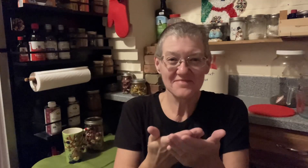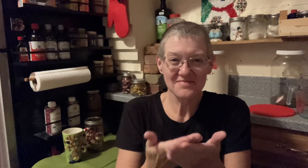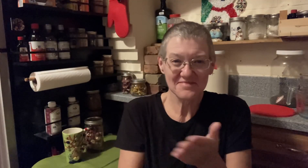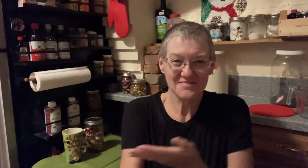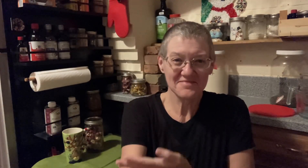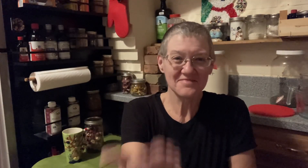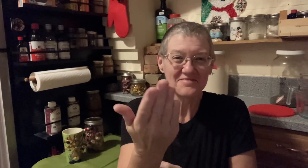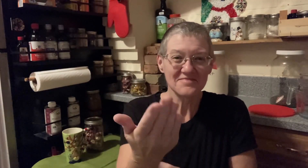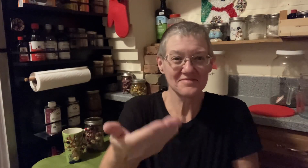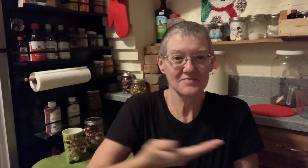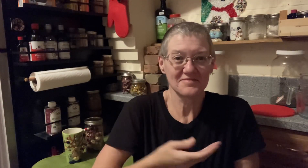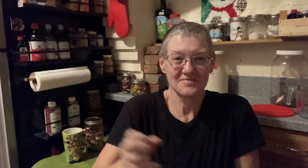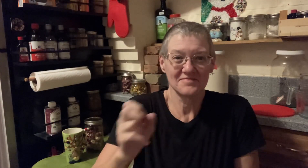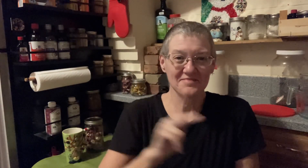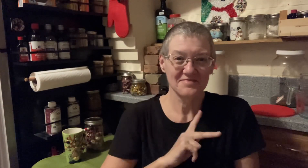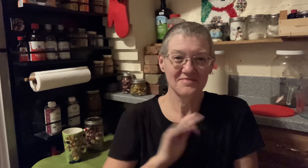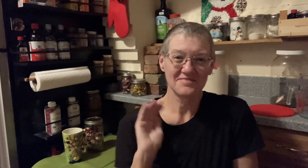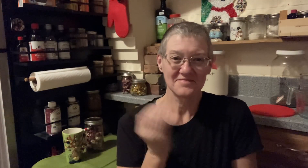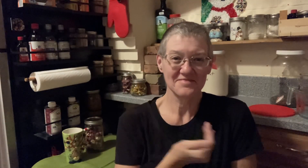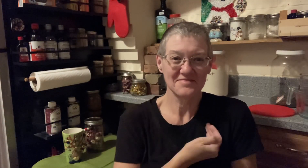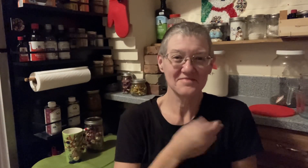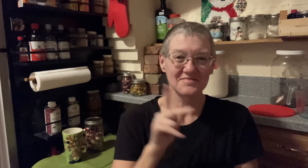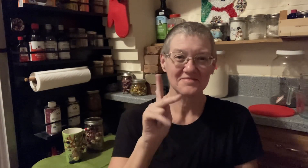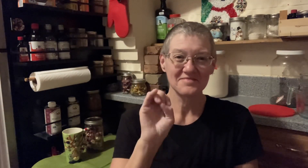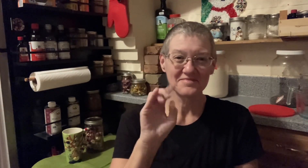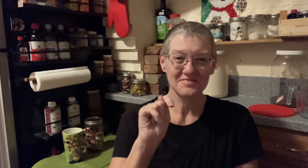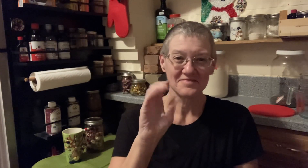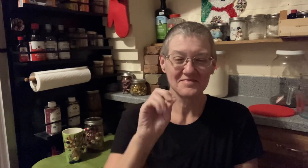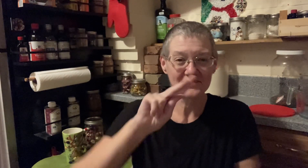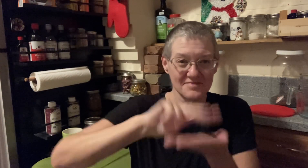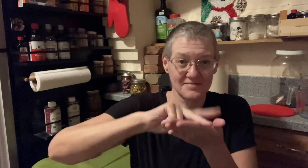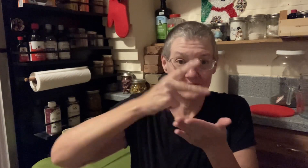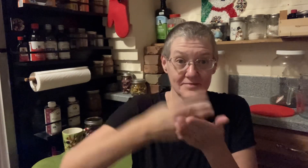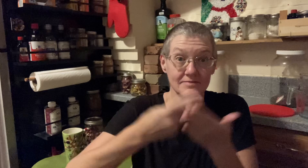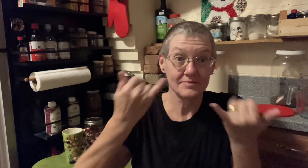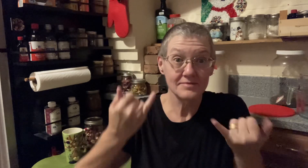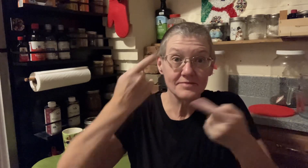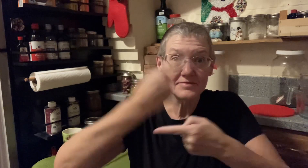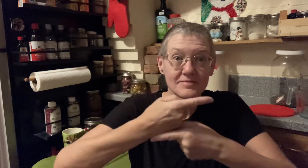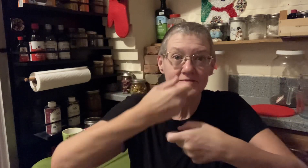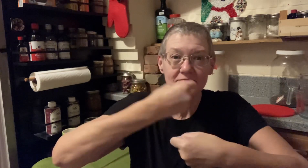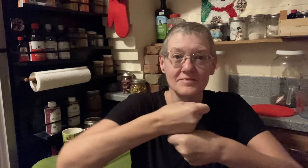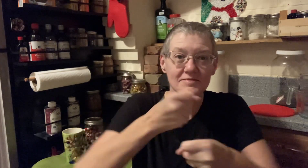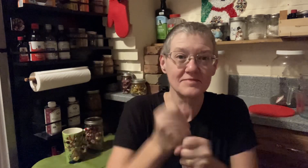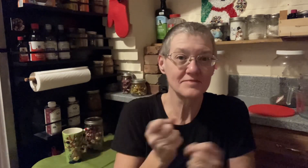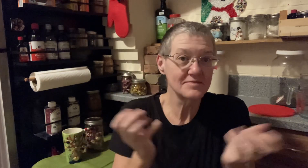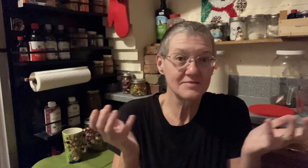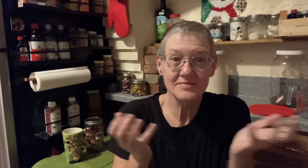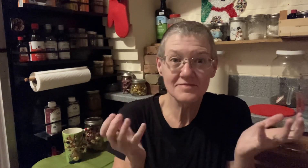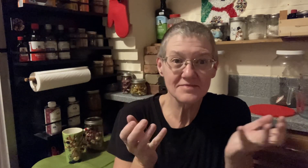Good morning and welcome back to our Keto Kitchen. Today we're going to